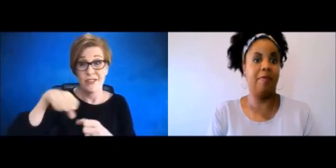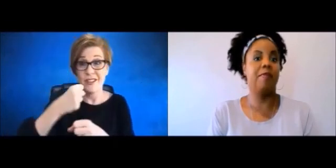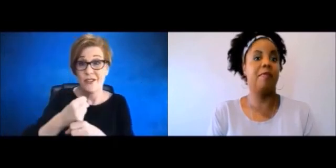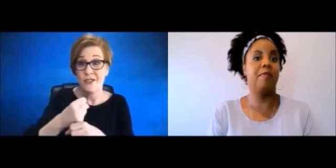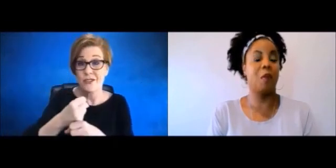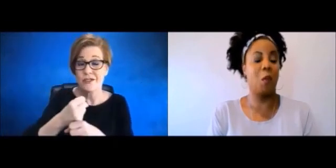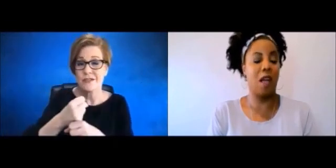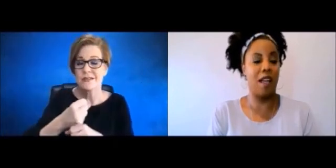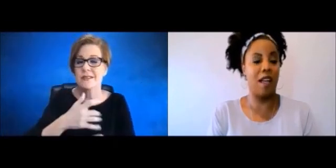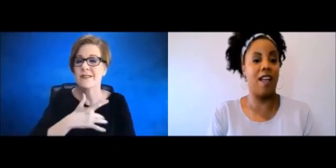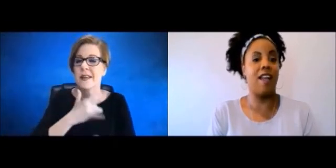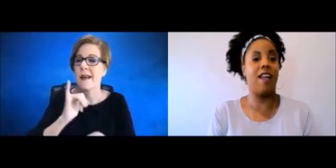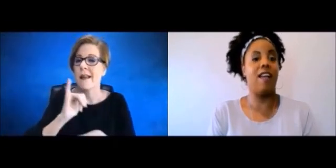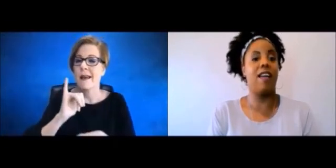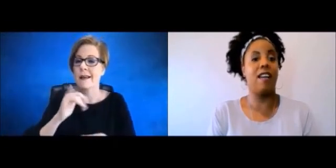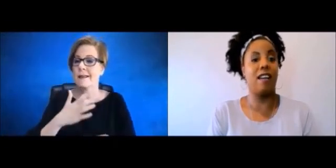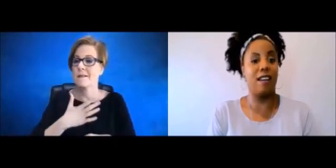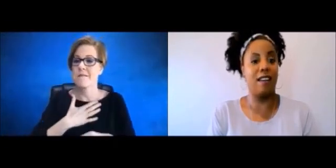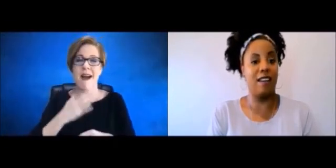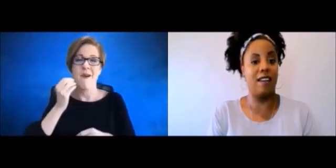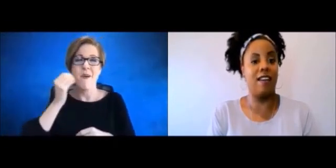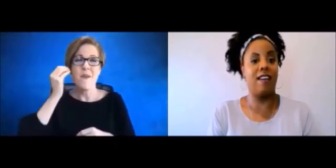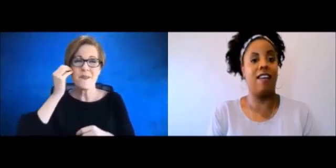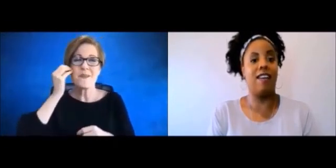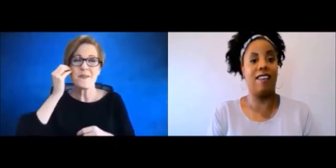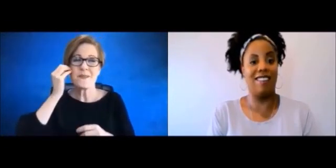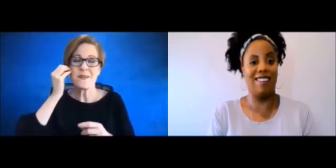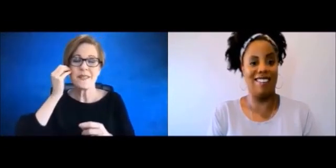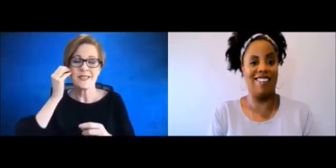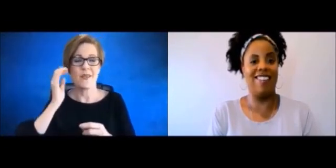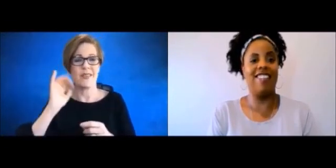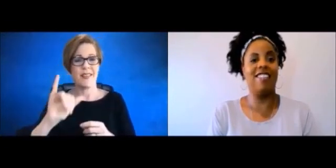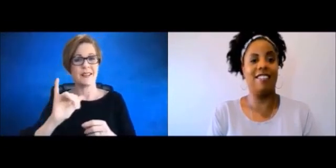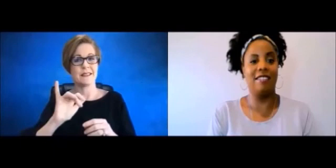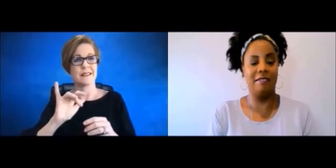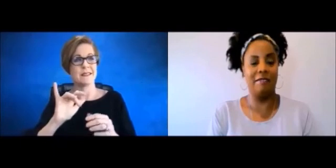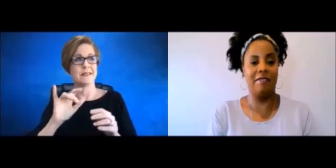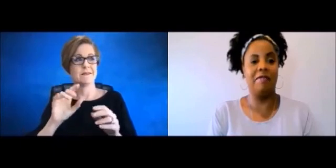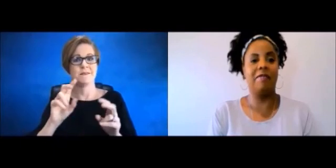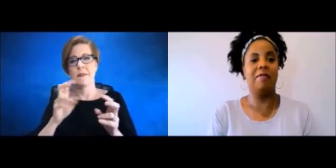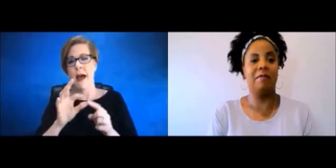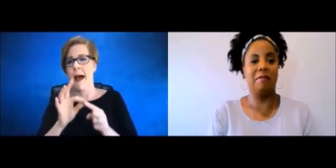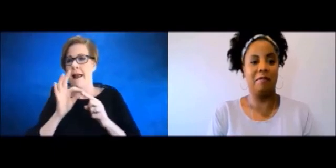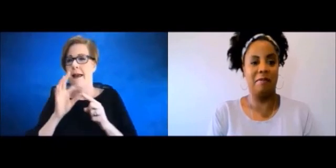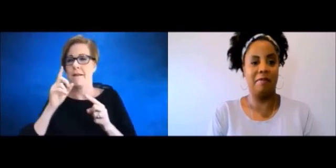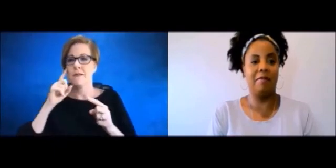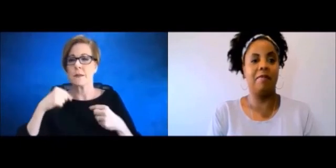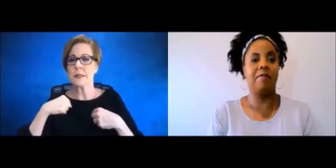communities for almost 30 years. So it feels like my home. It's a very special highlight for me.